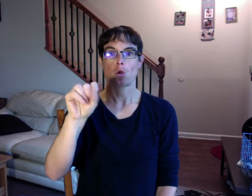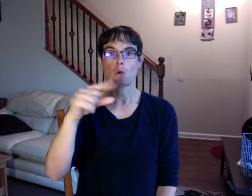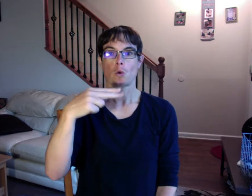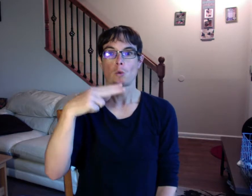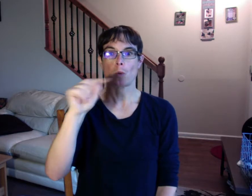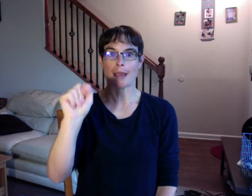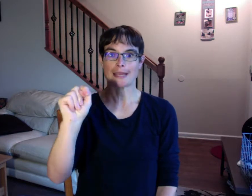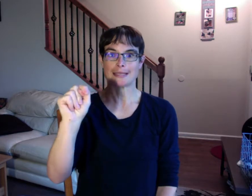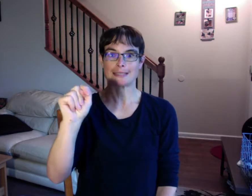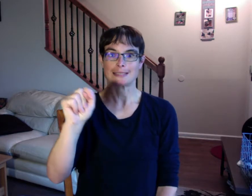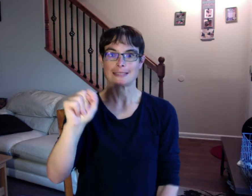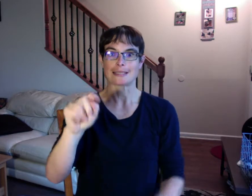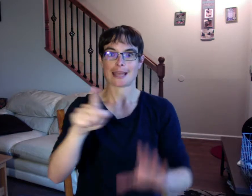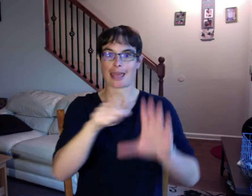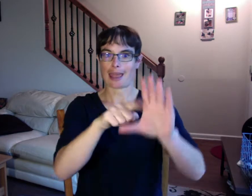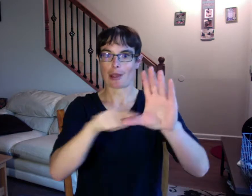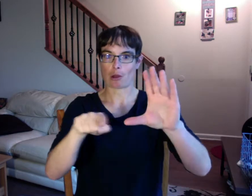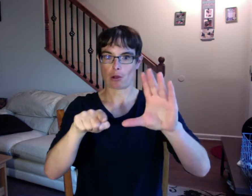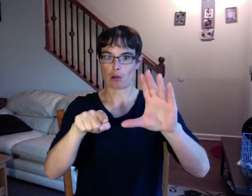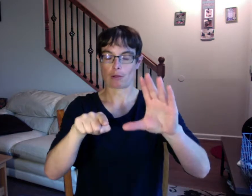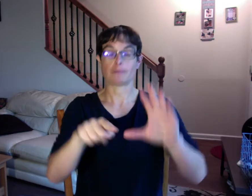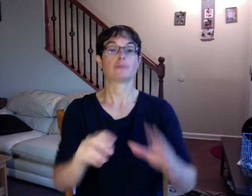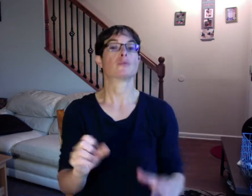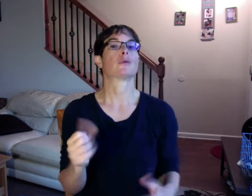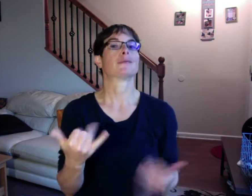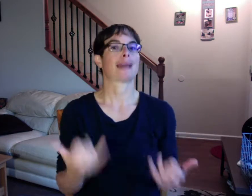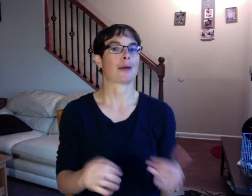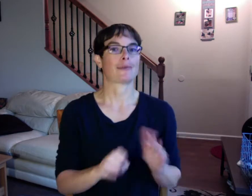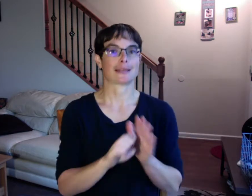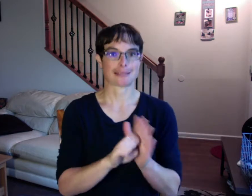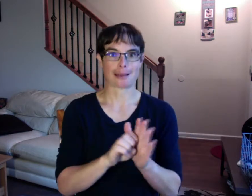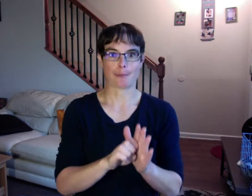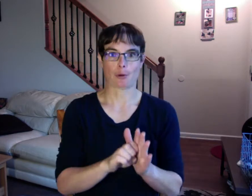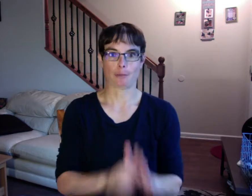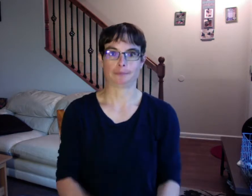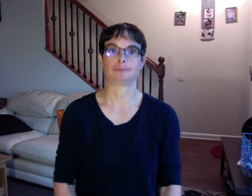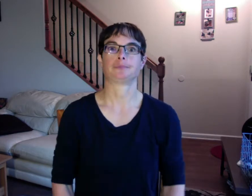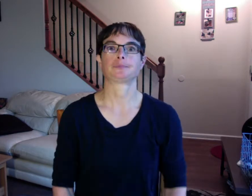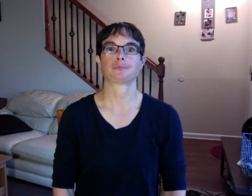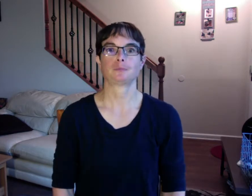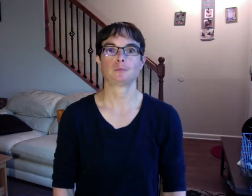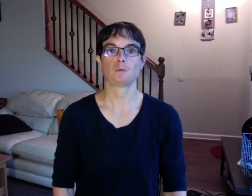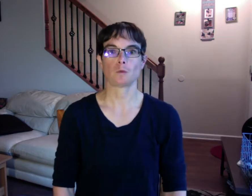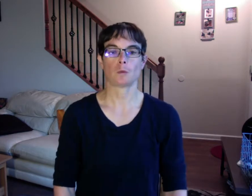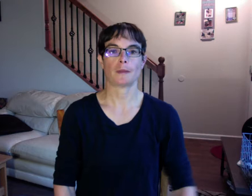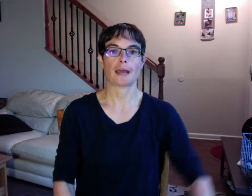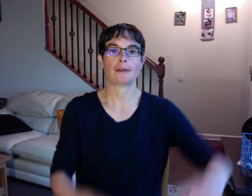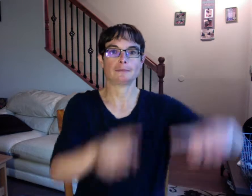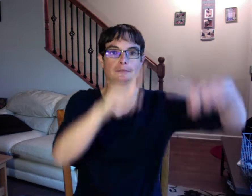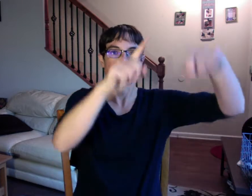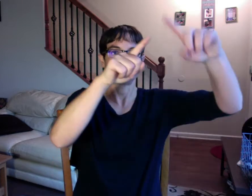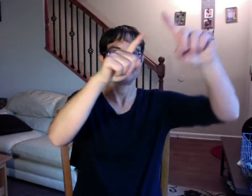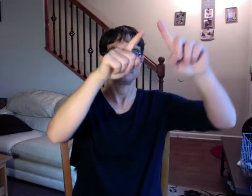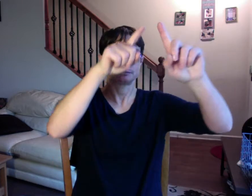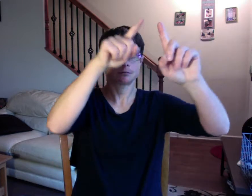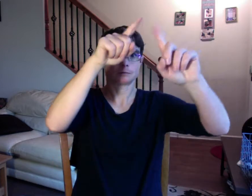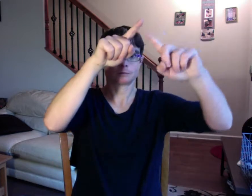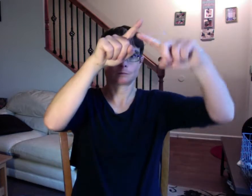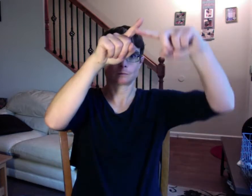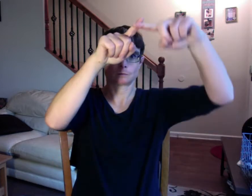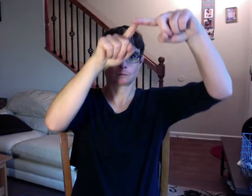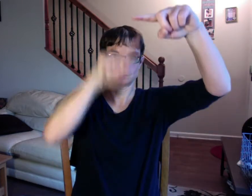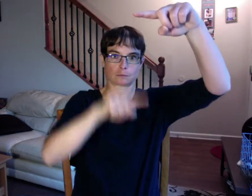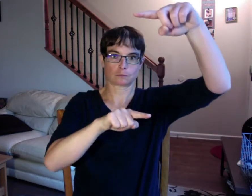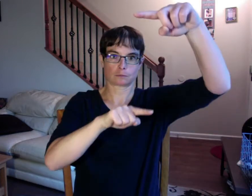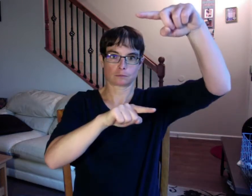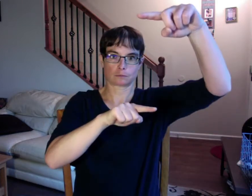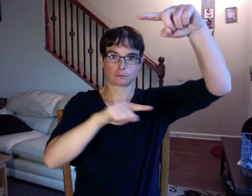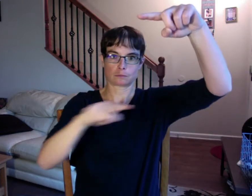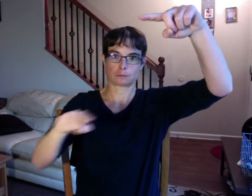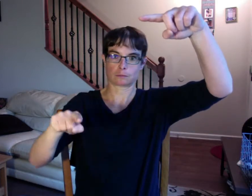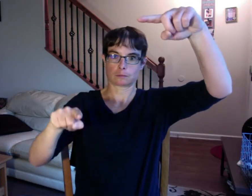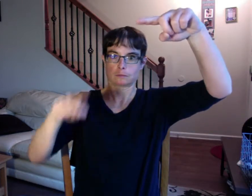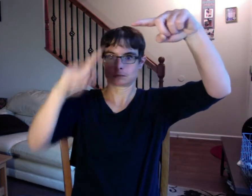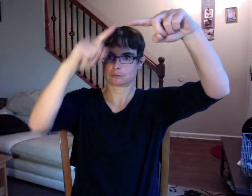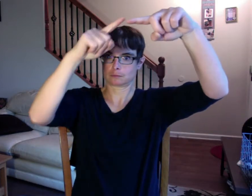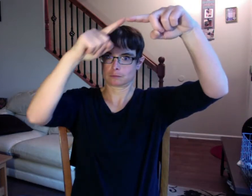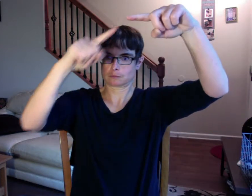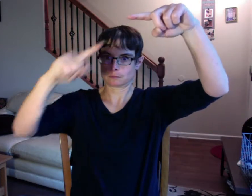Here is a right triangle. Please go ahead and also make a quick sketch in your interactive notebook. Label the longest side hypotenuse